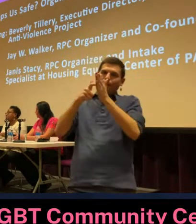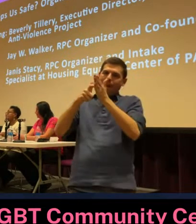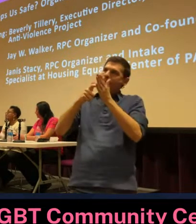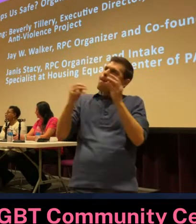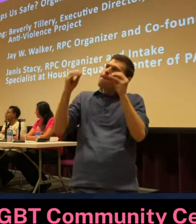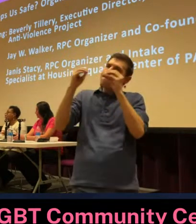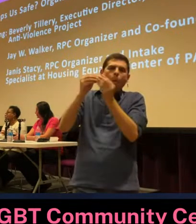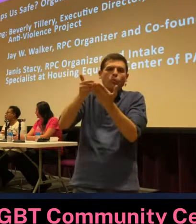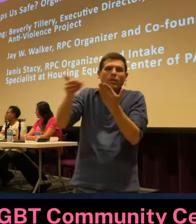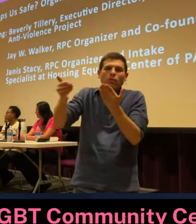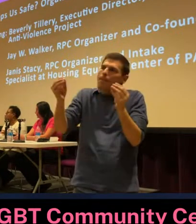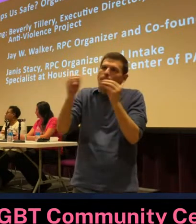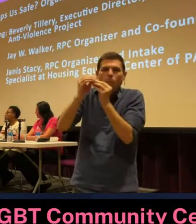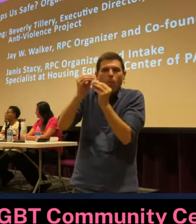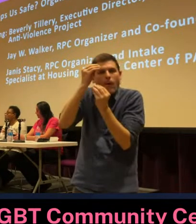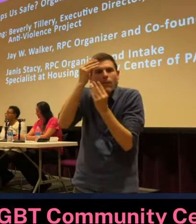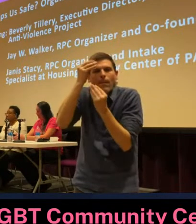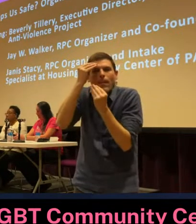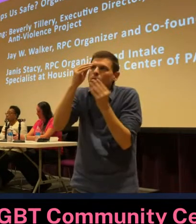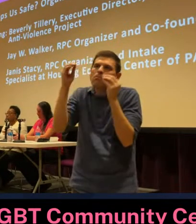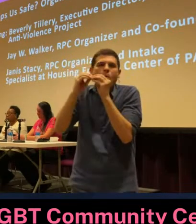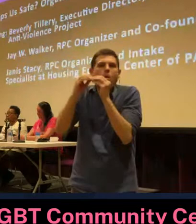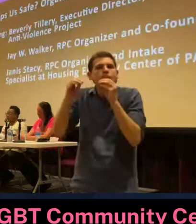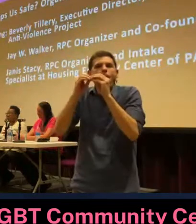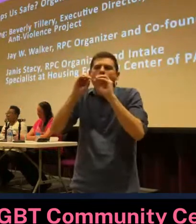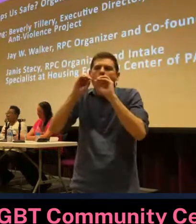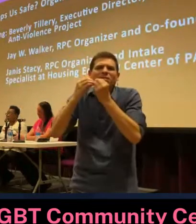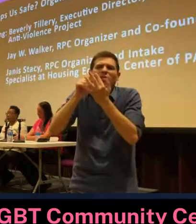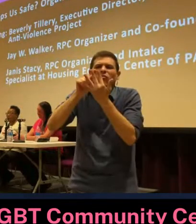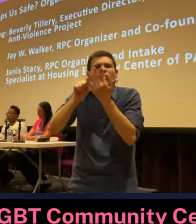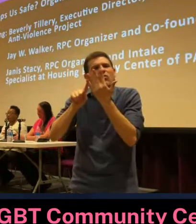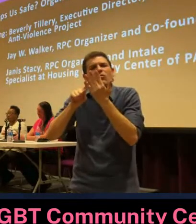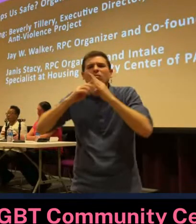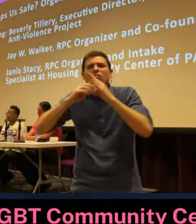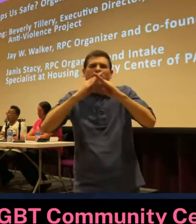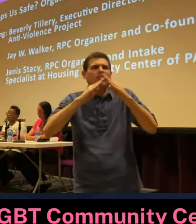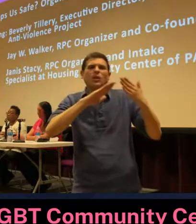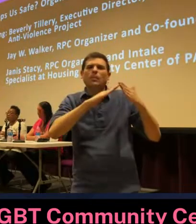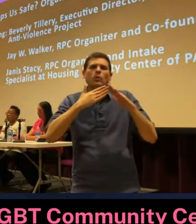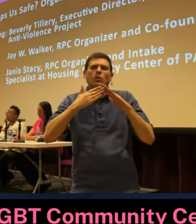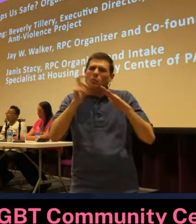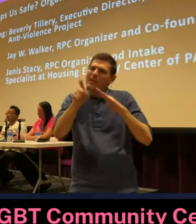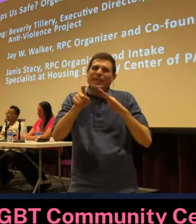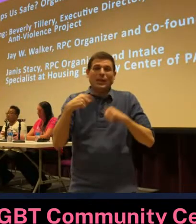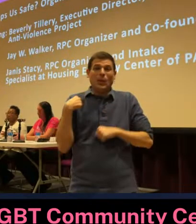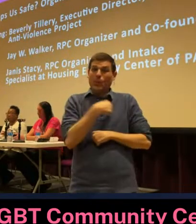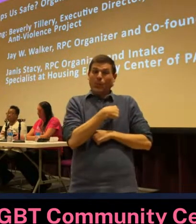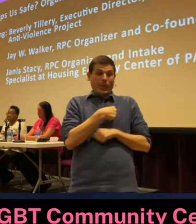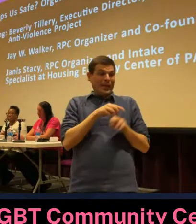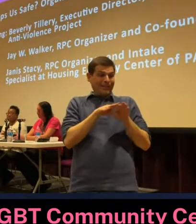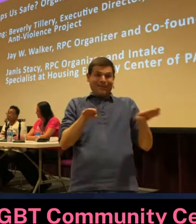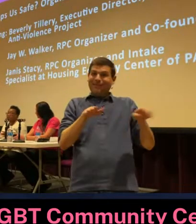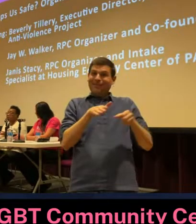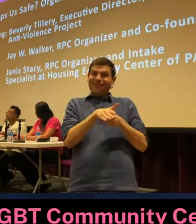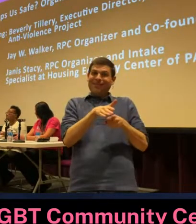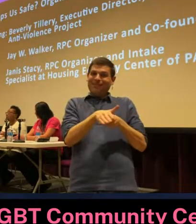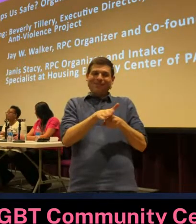continue to scale up all of this work that's happening on the ground. We know a lot of what to